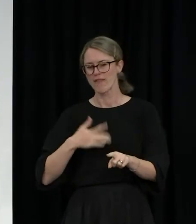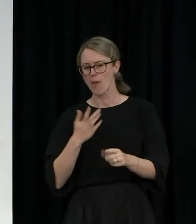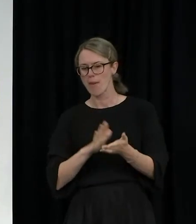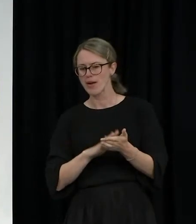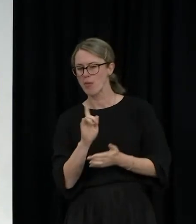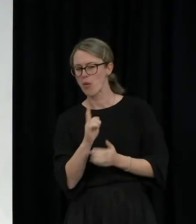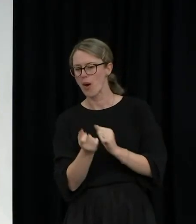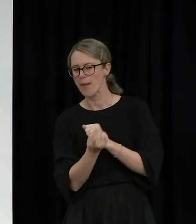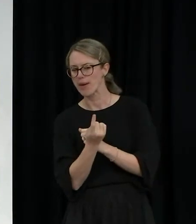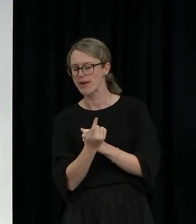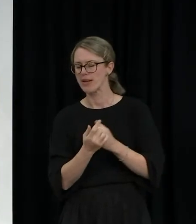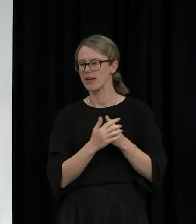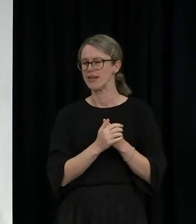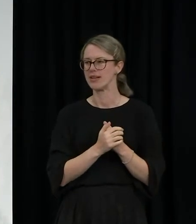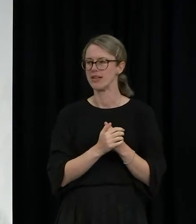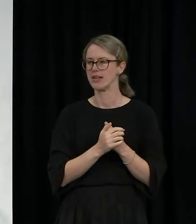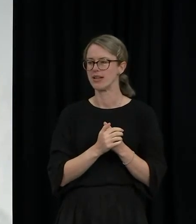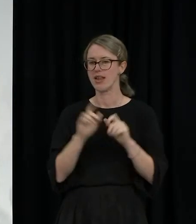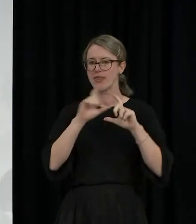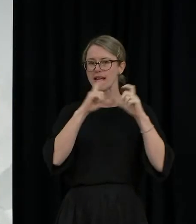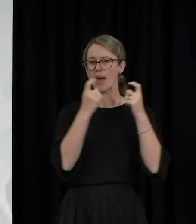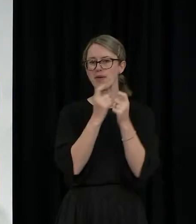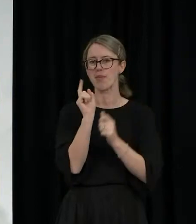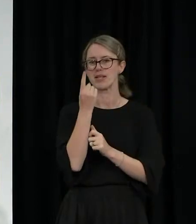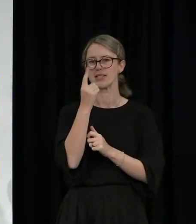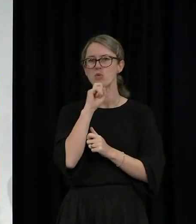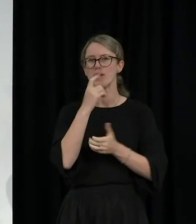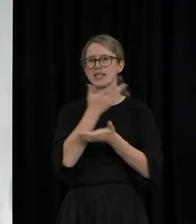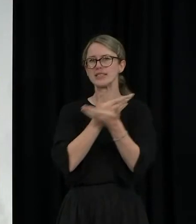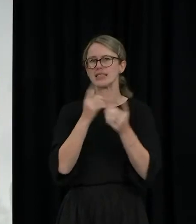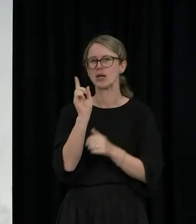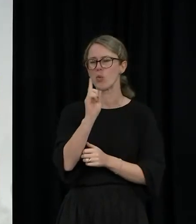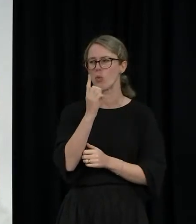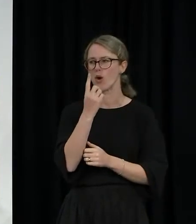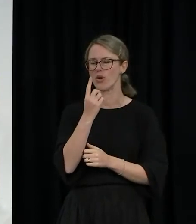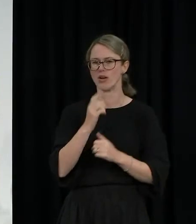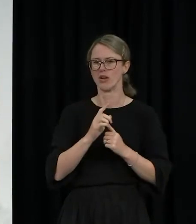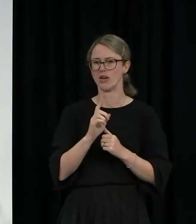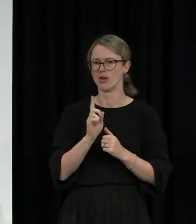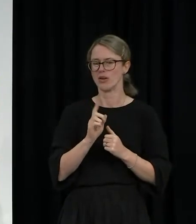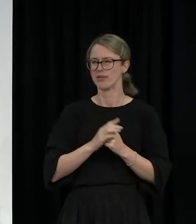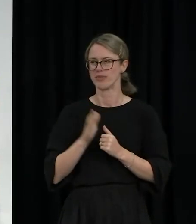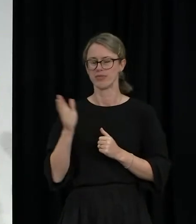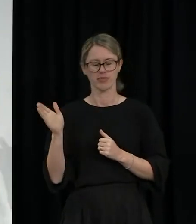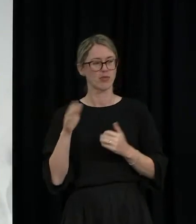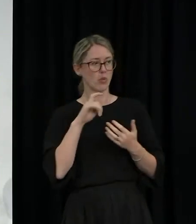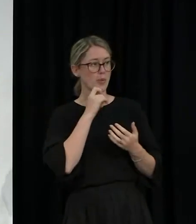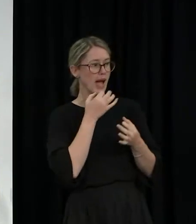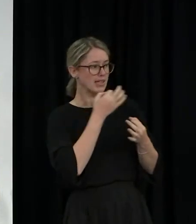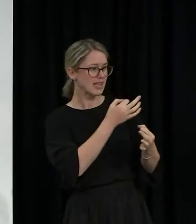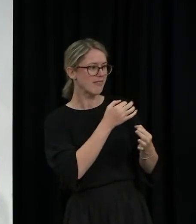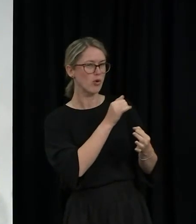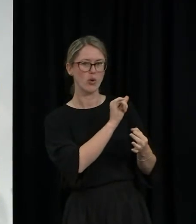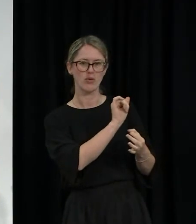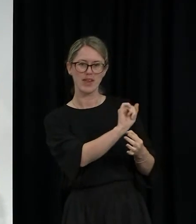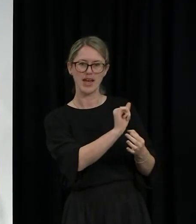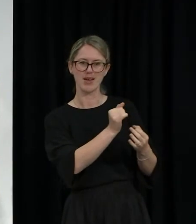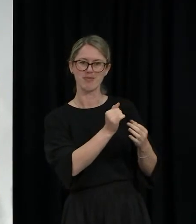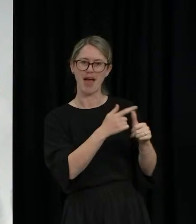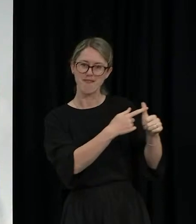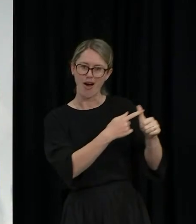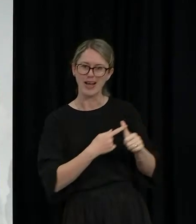and what specifically a Cabinet Minister is going to be looking at? Well, the first thing is the public health advice that Dr McElnay and her team